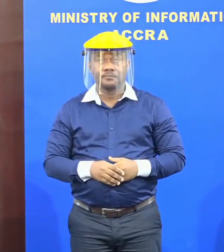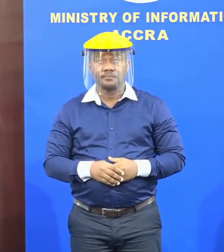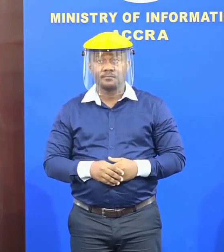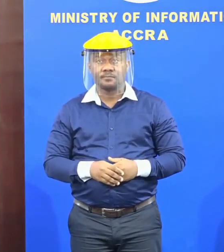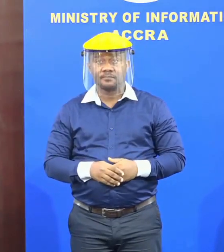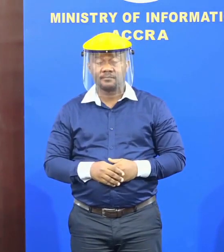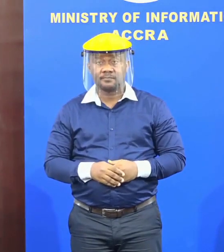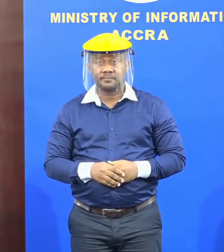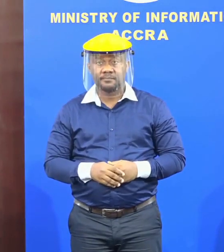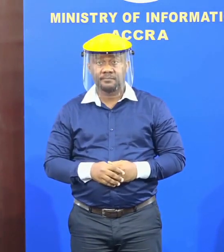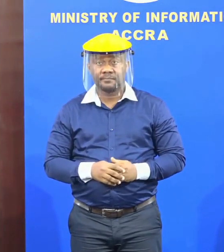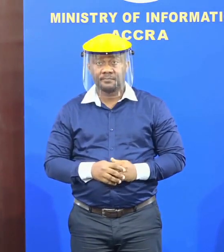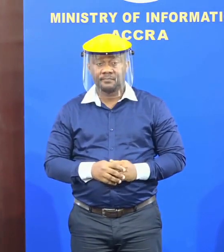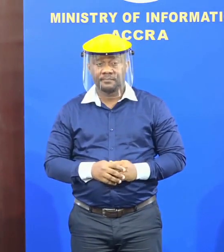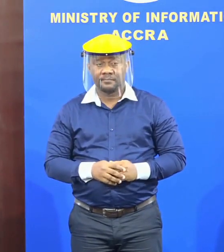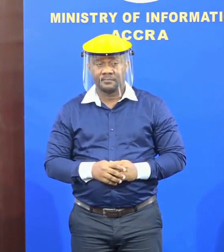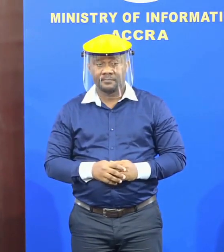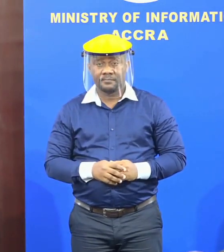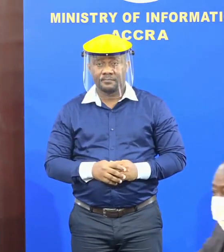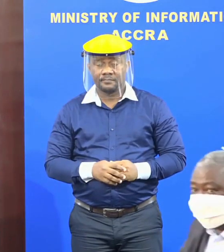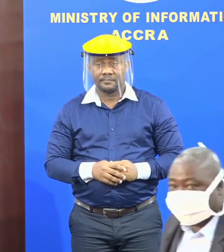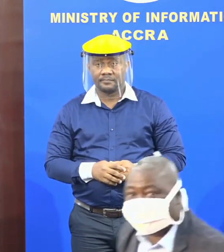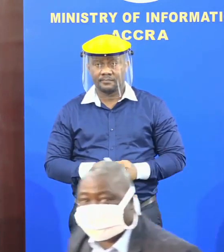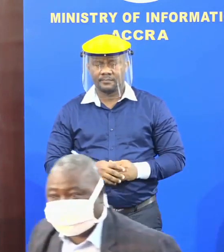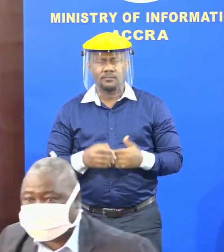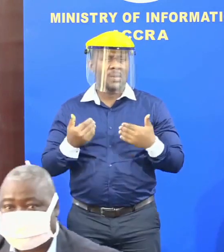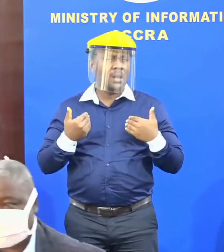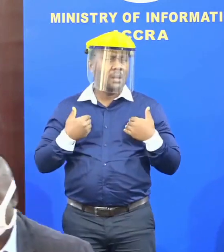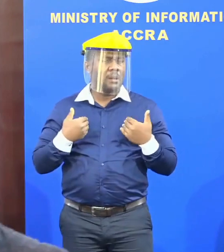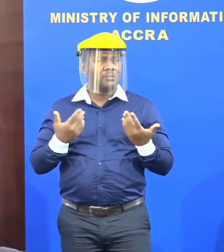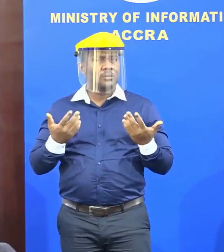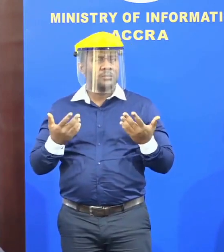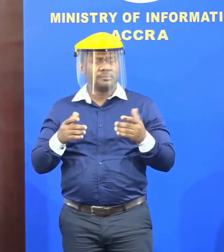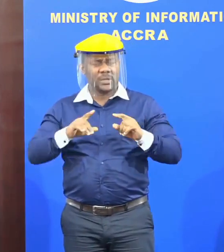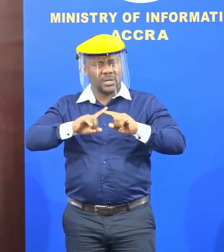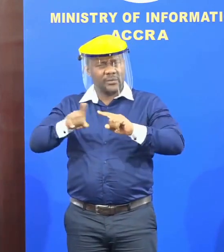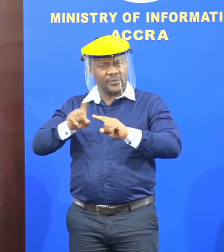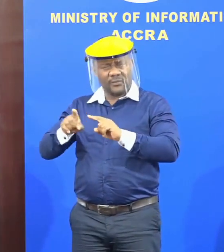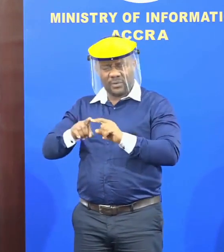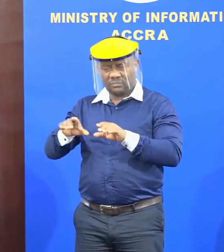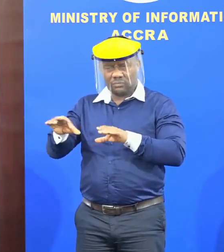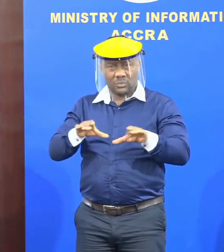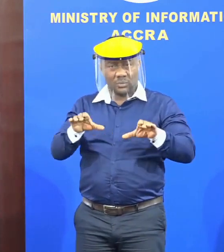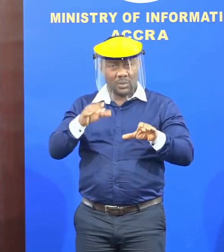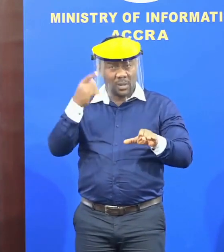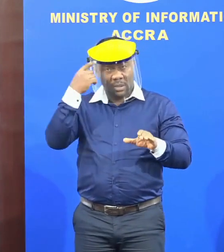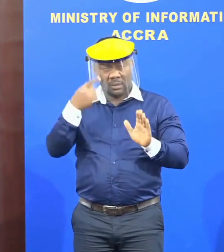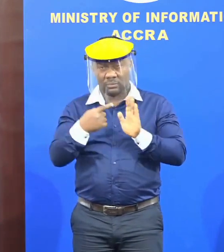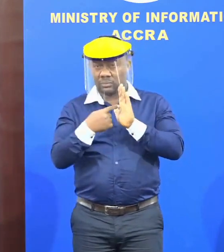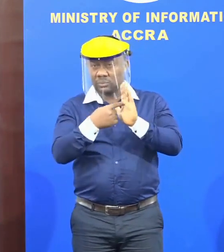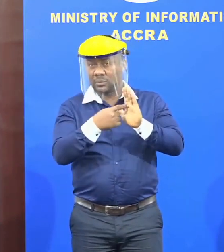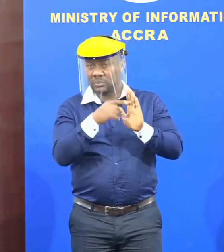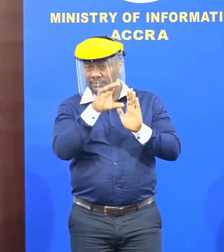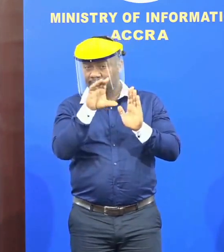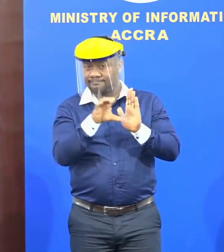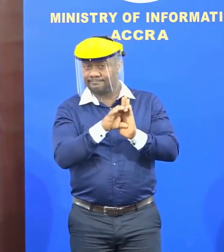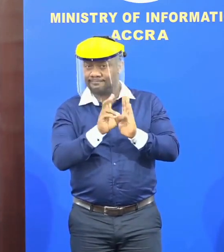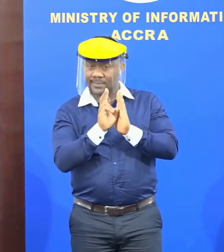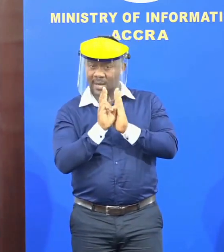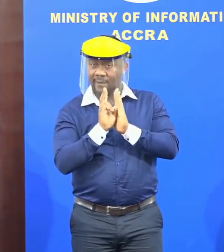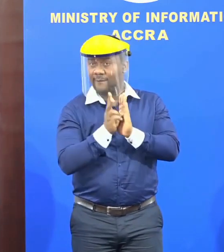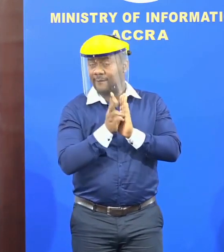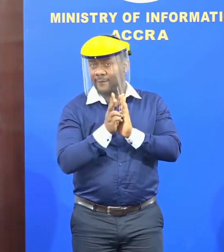indicated already. There are a number of planned activities. I'm sure the screen over there is showing some of the videos, the National